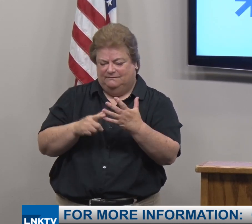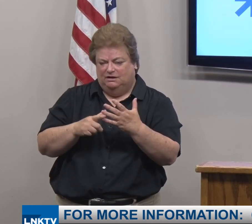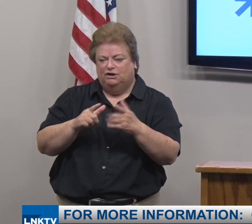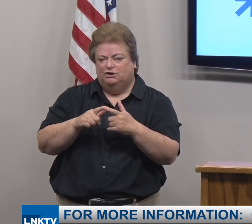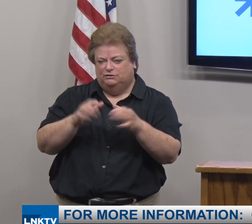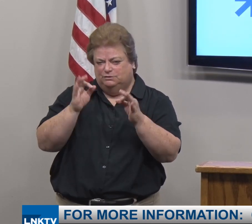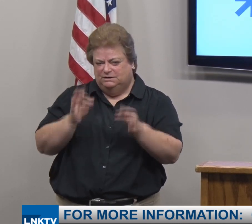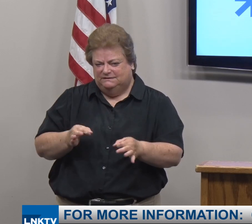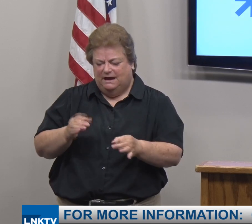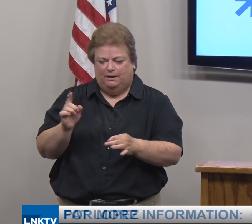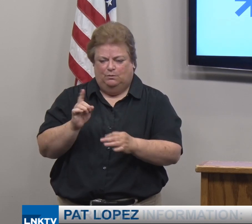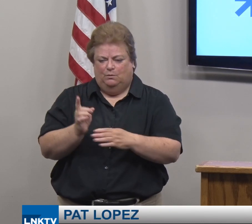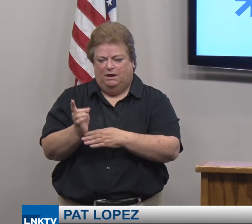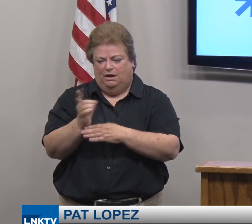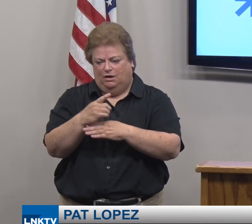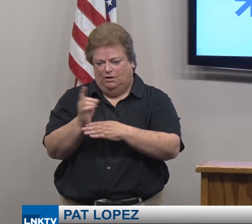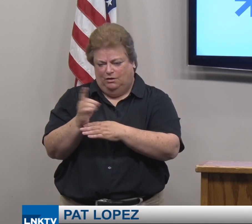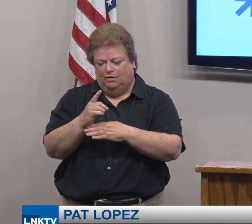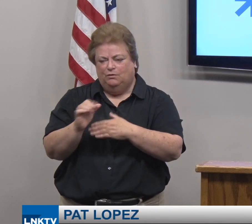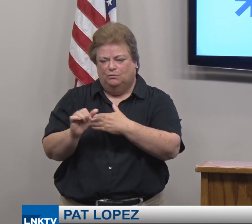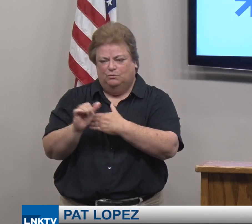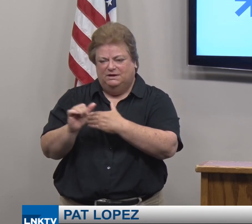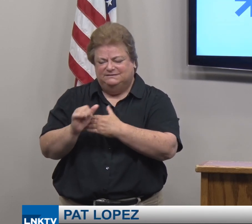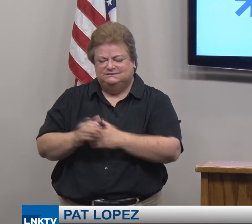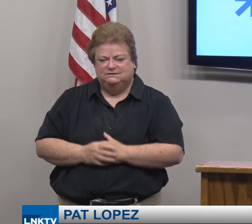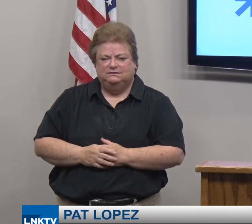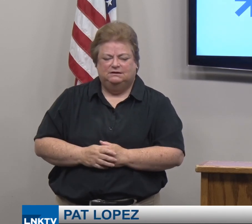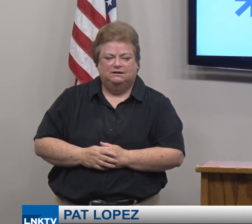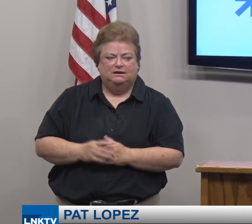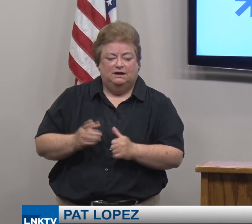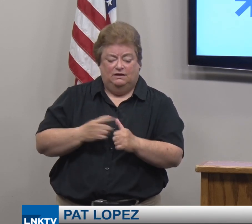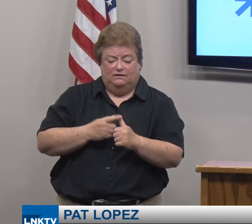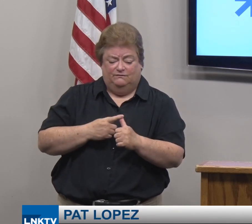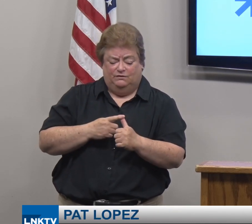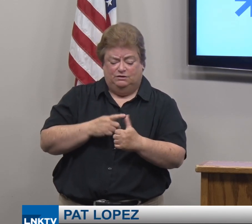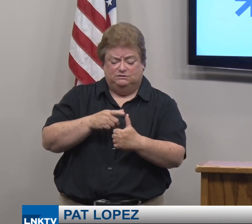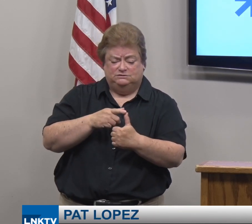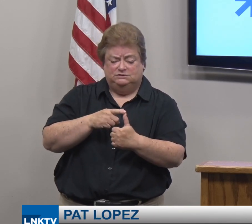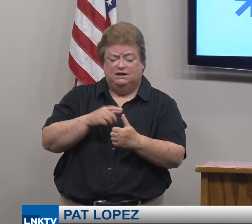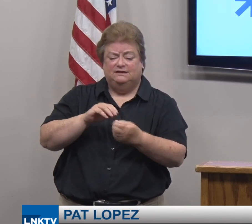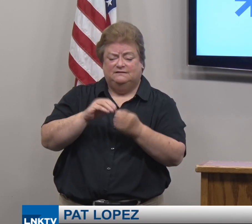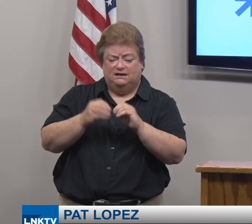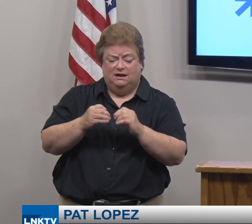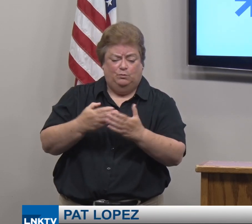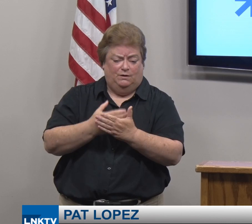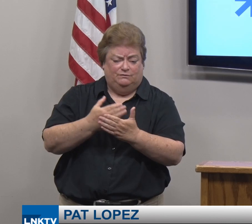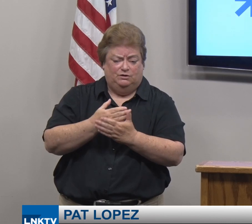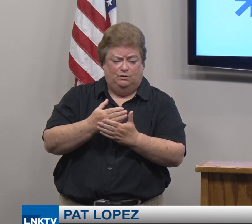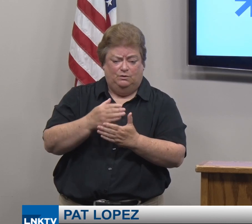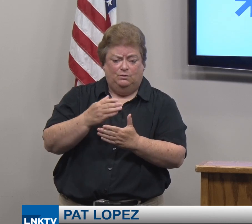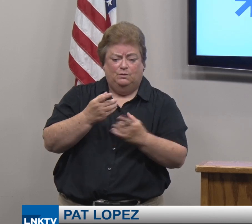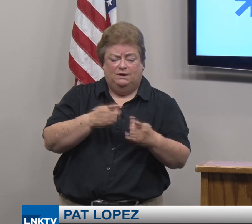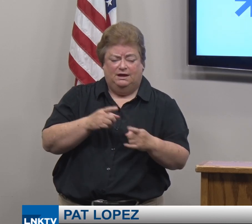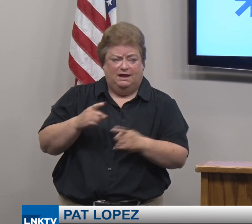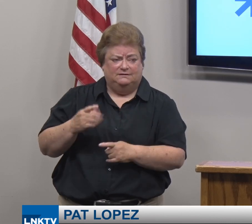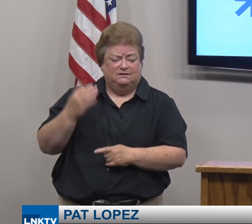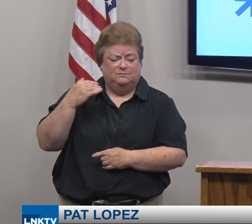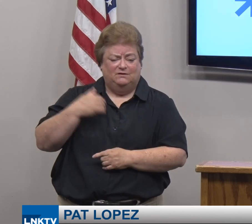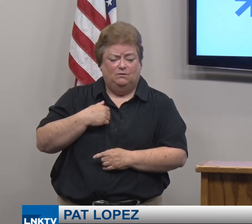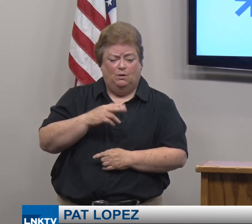determine the risk of the virus in our community. The first measure is the number of new cases. We went from a high